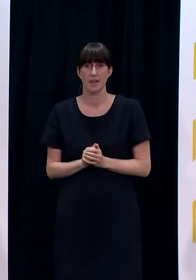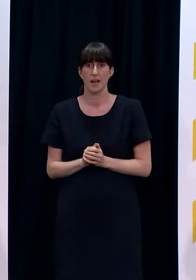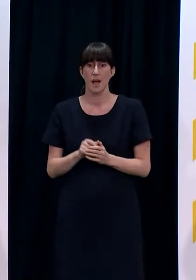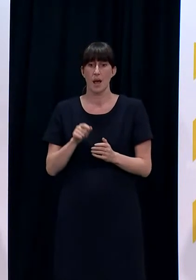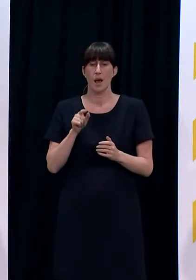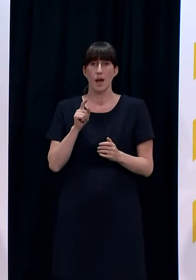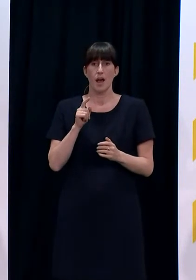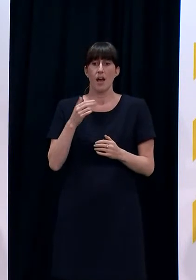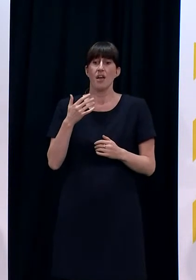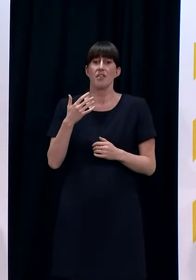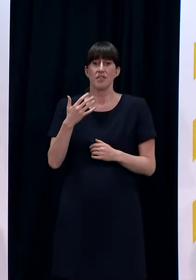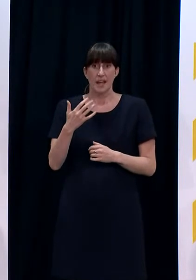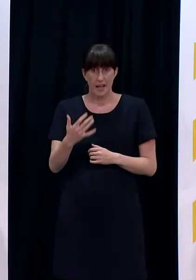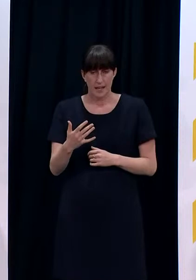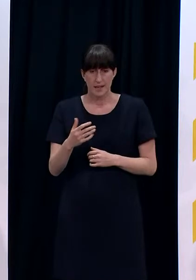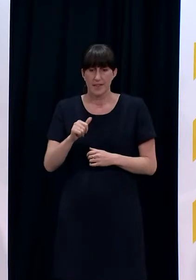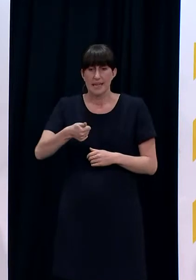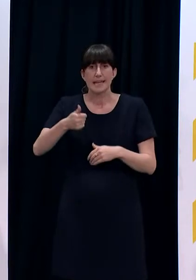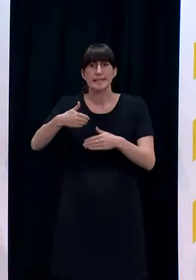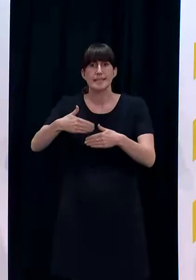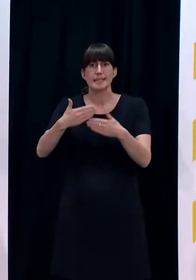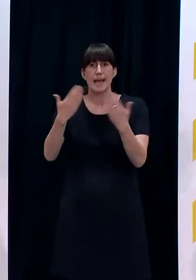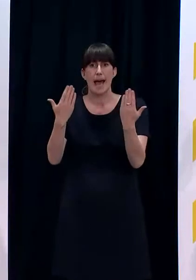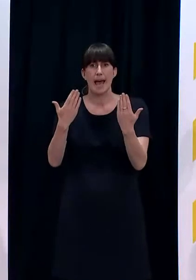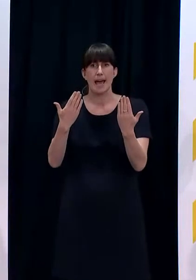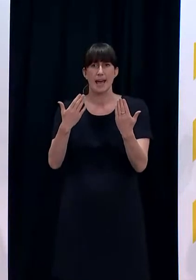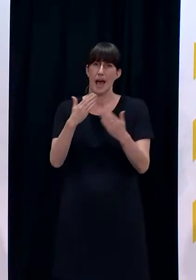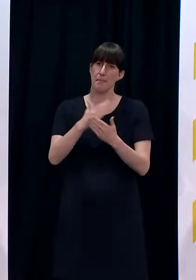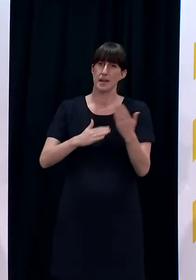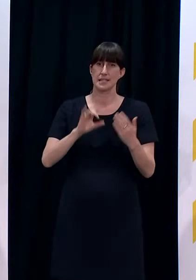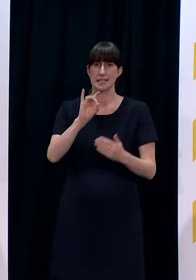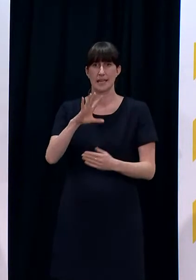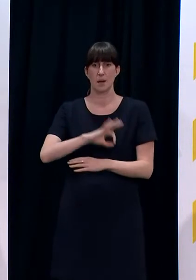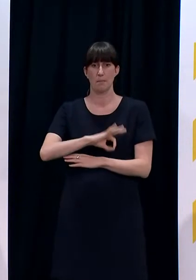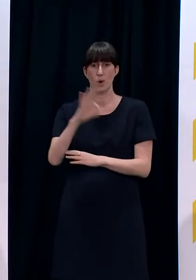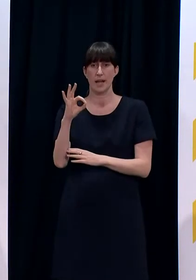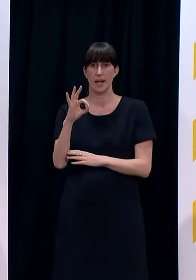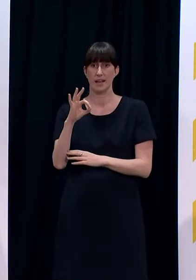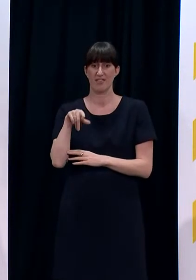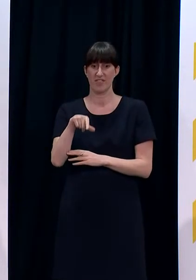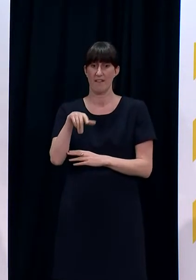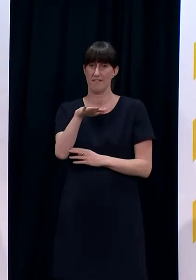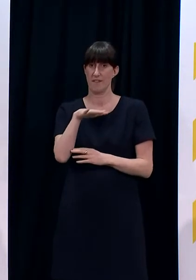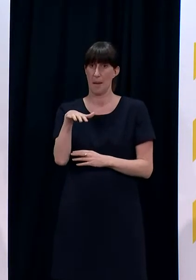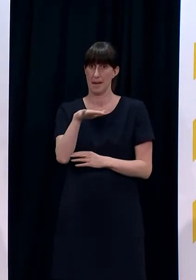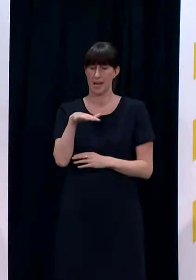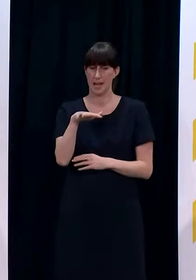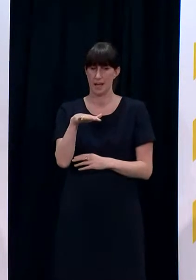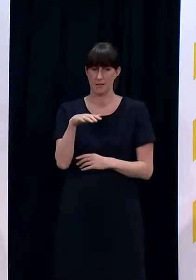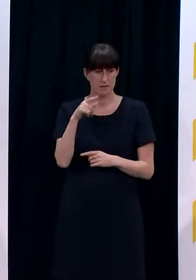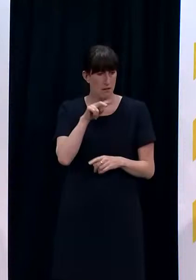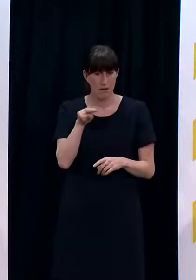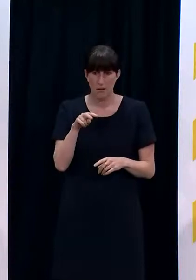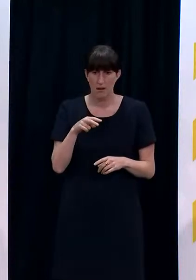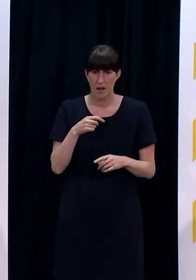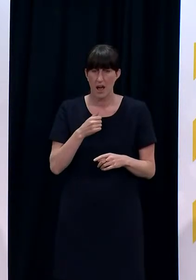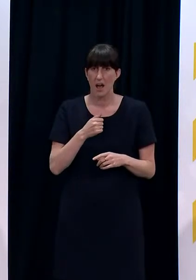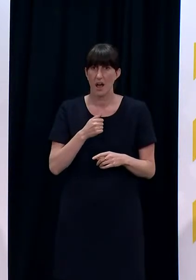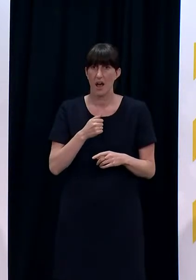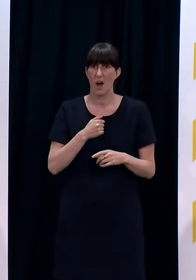bubble identified at approximately 10:30 a.m. that their family member was not with